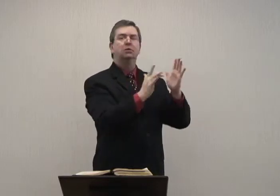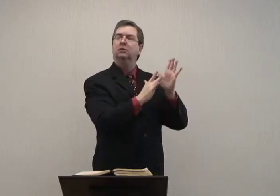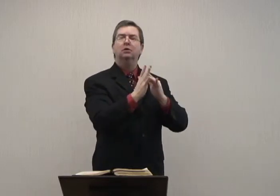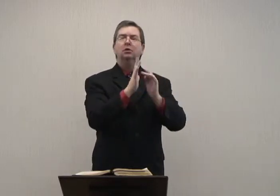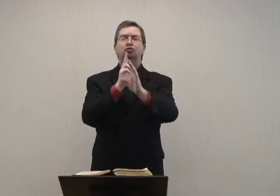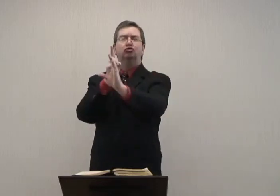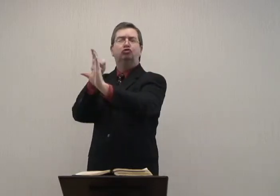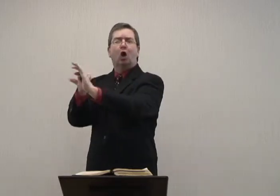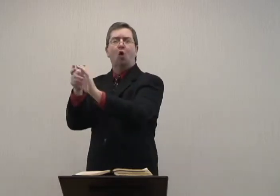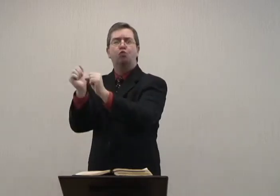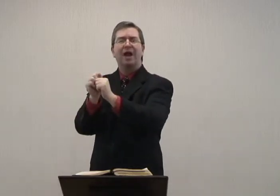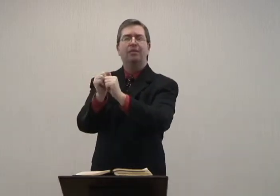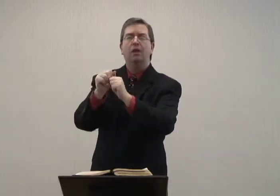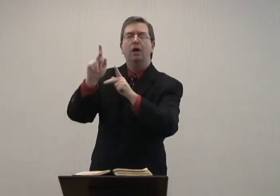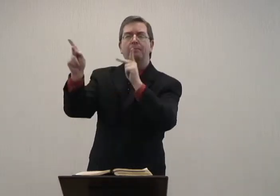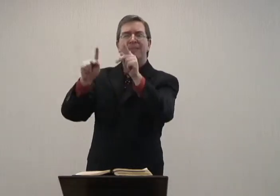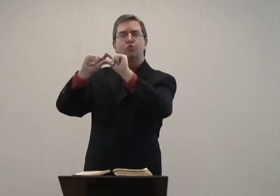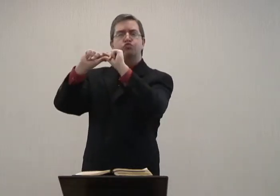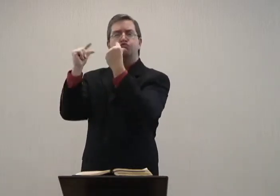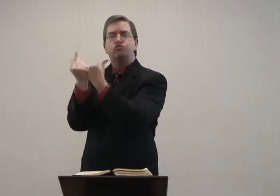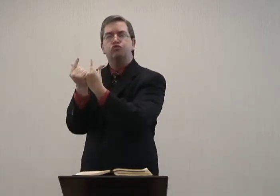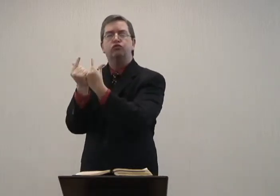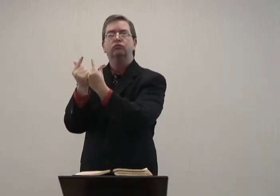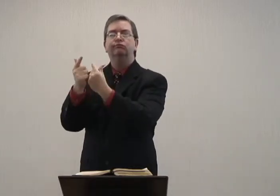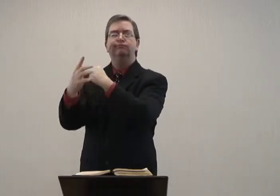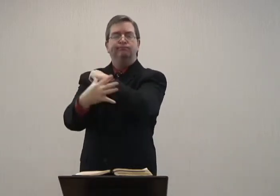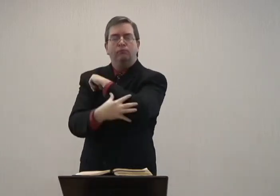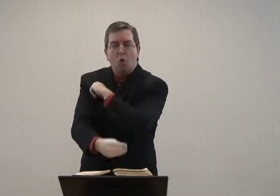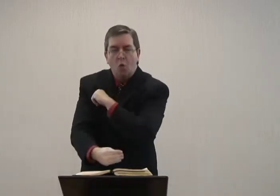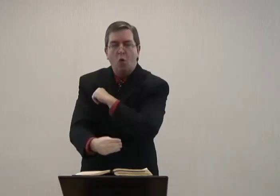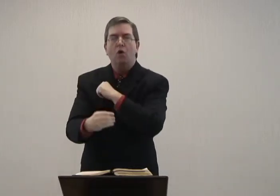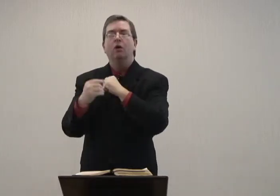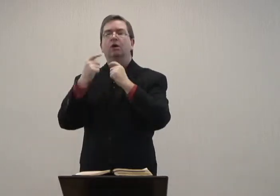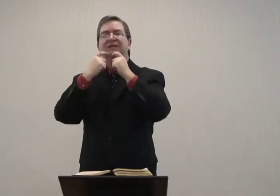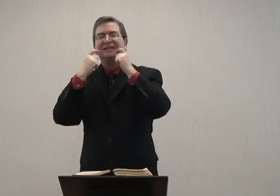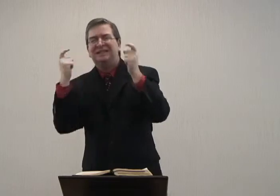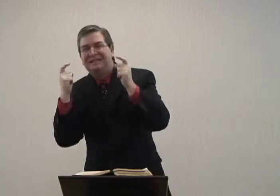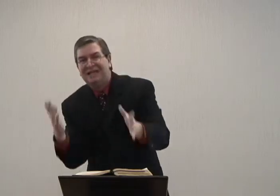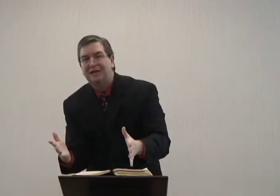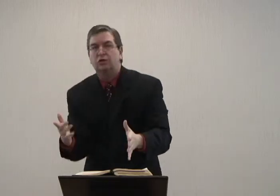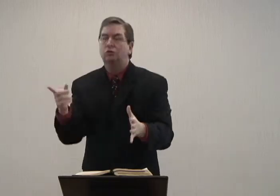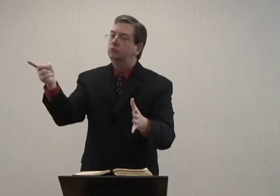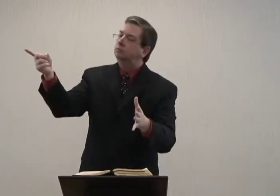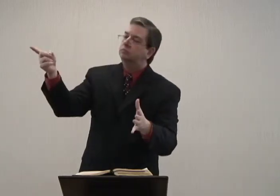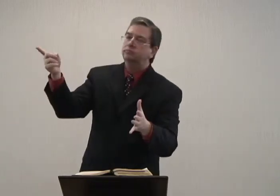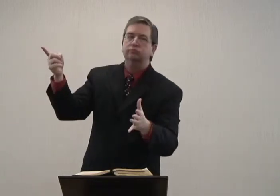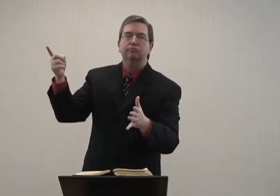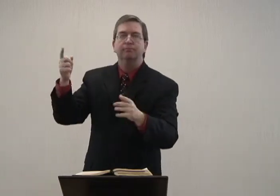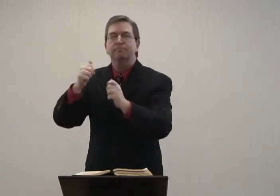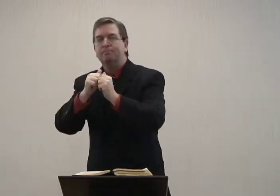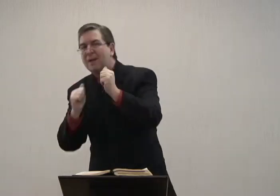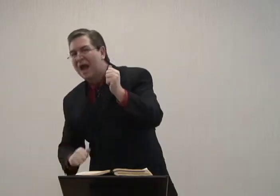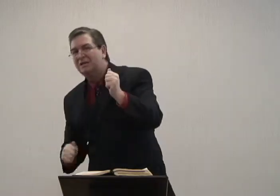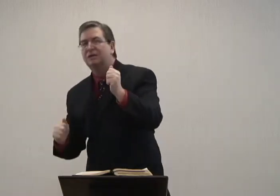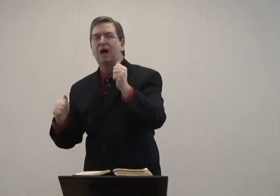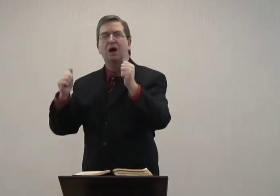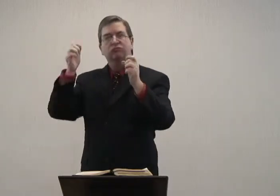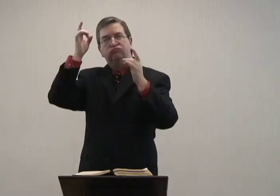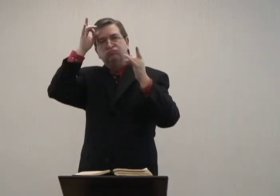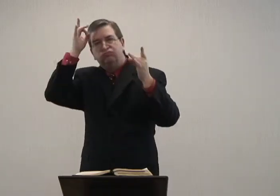Did he try to join them? No, he would join with the poor people and the sinners, the